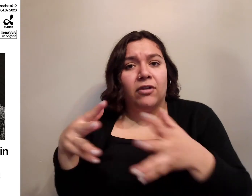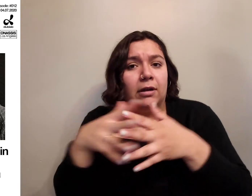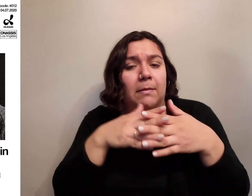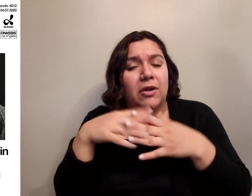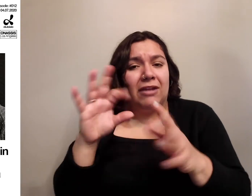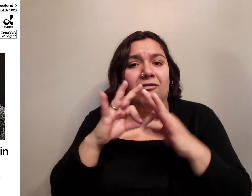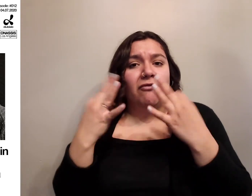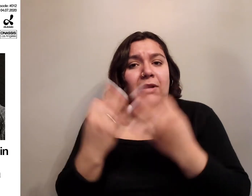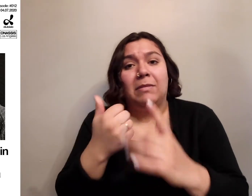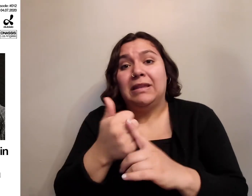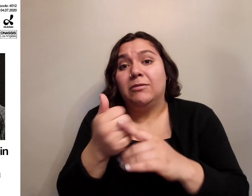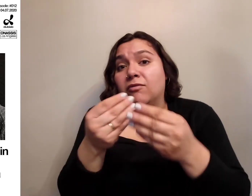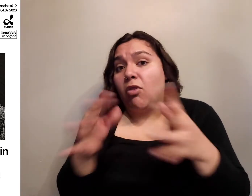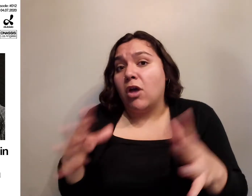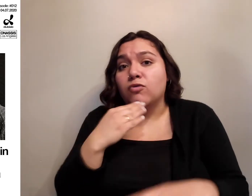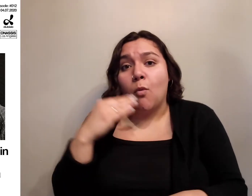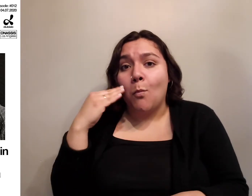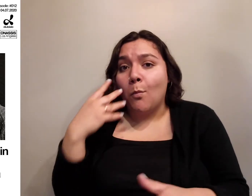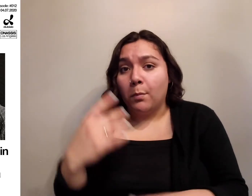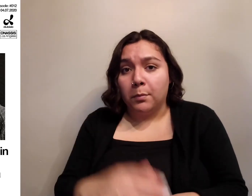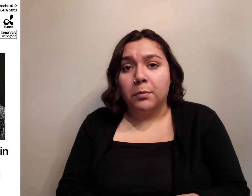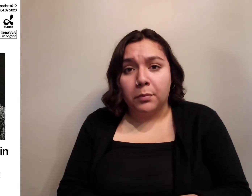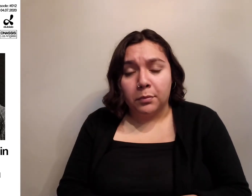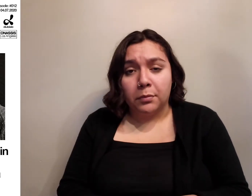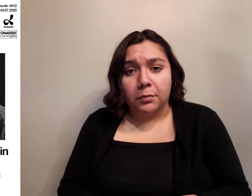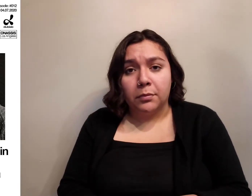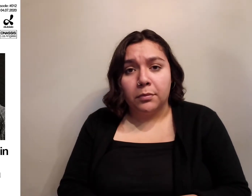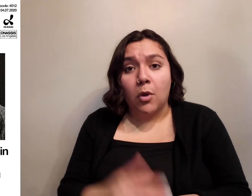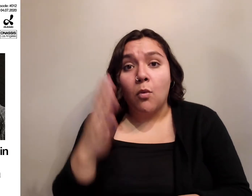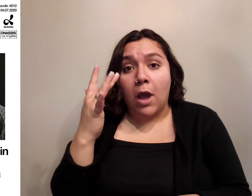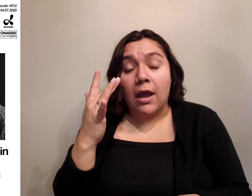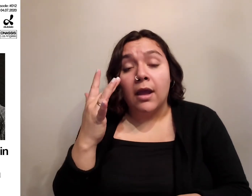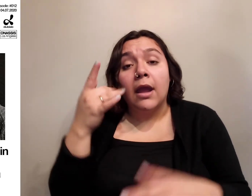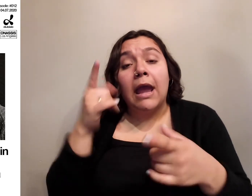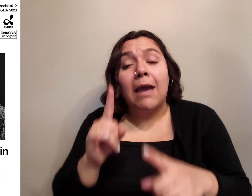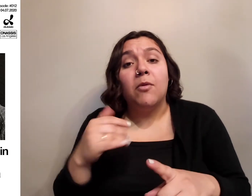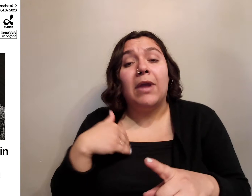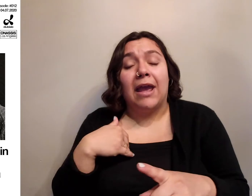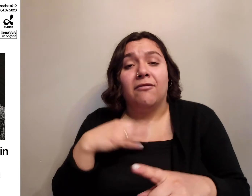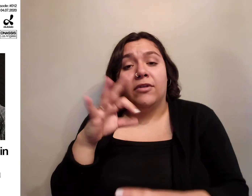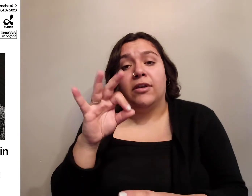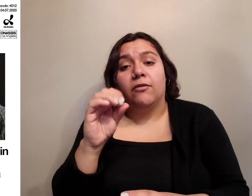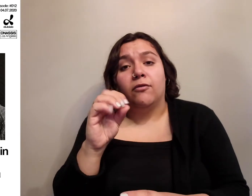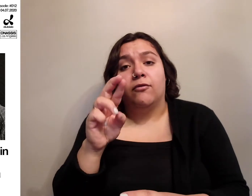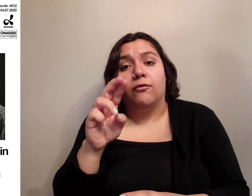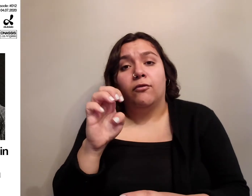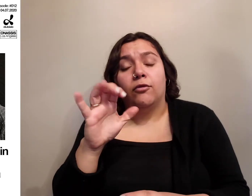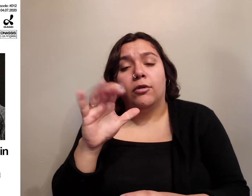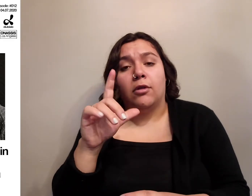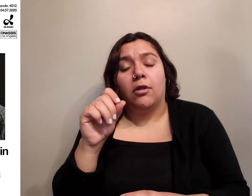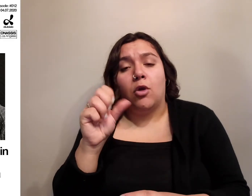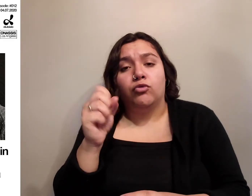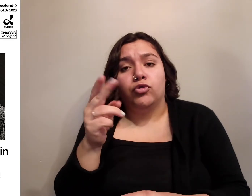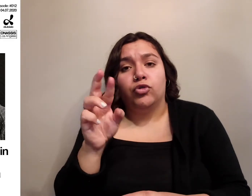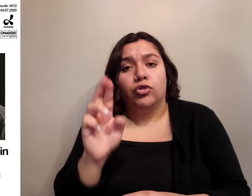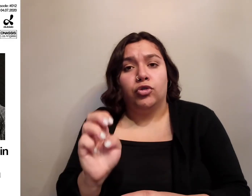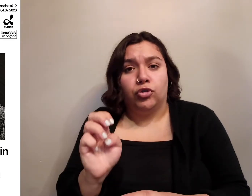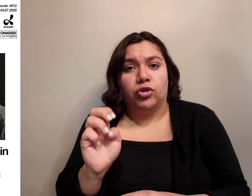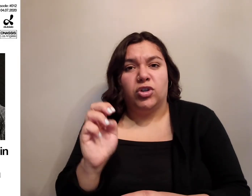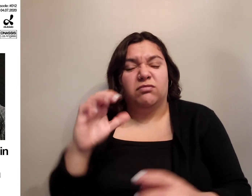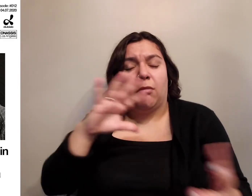families lost their home as a result of the foreclosure crisis that